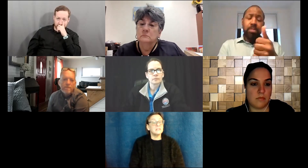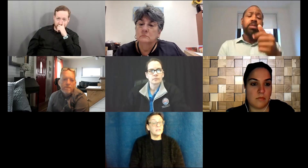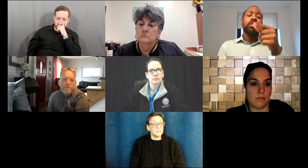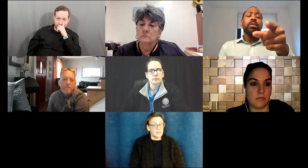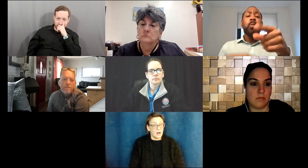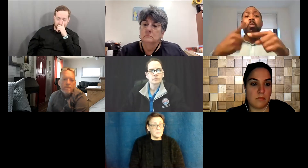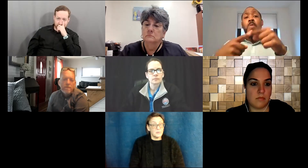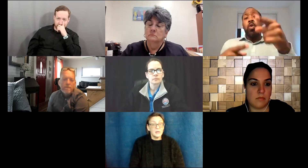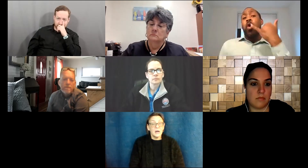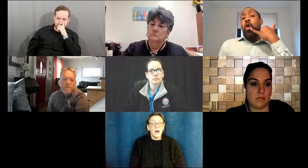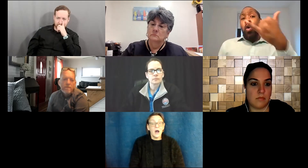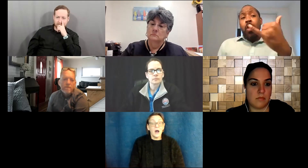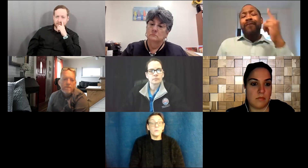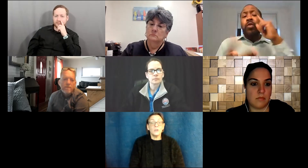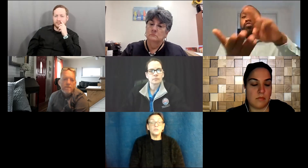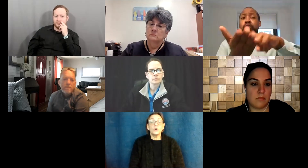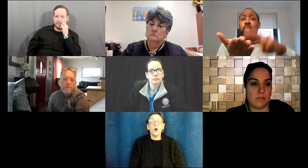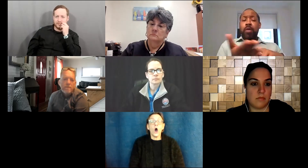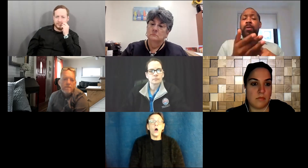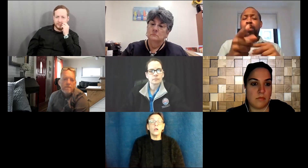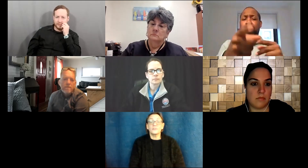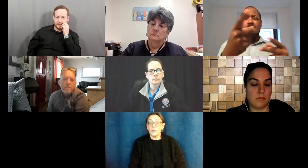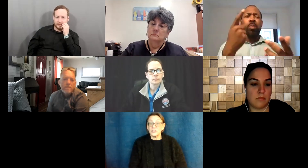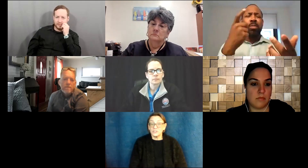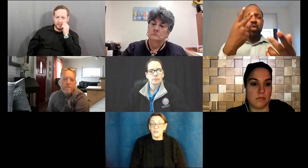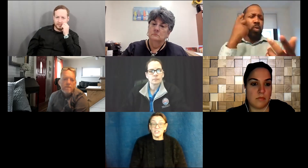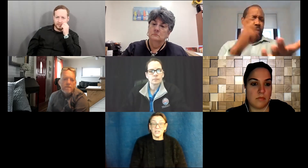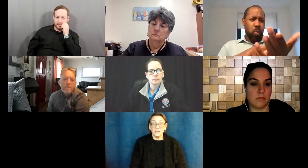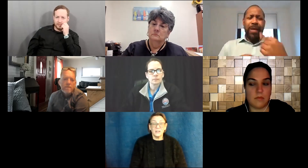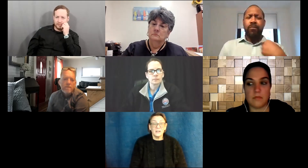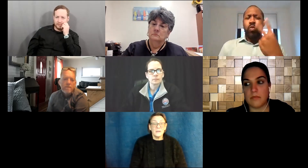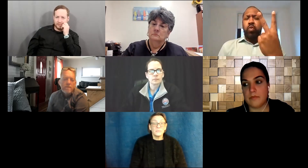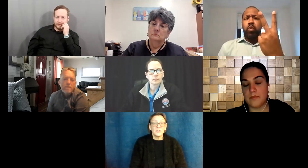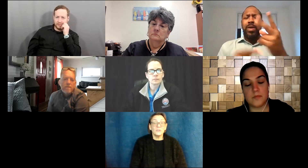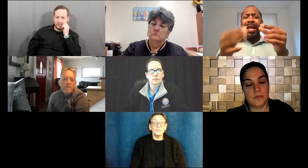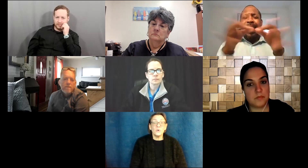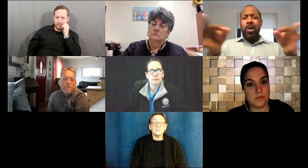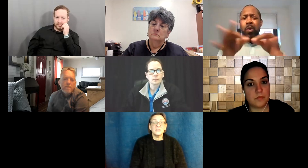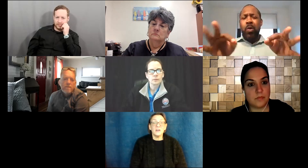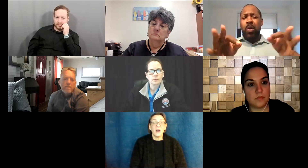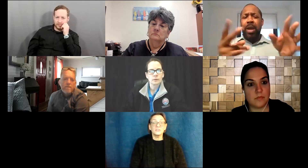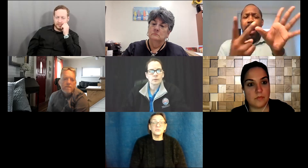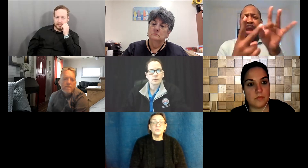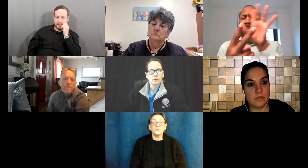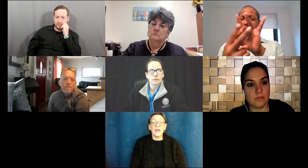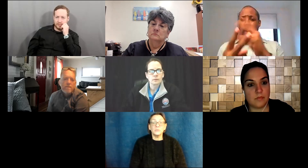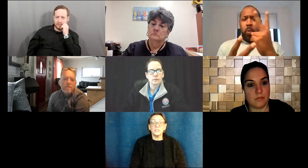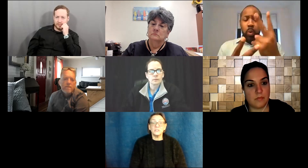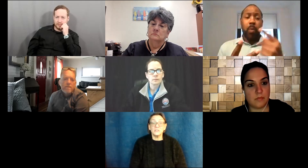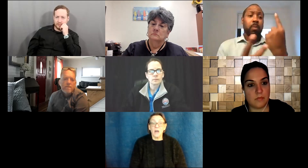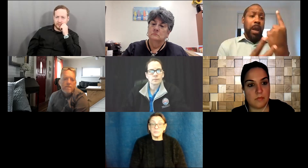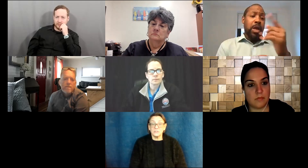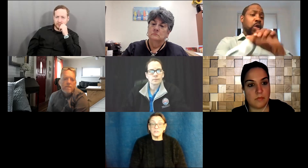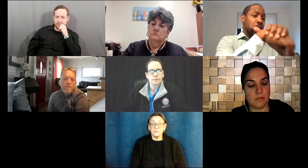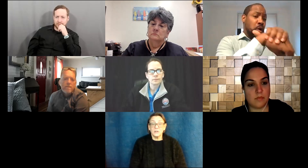did set this up. When you call for registration, you'll notice there are 2